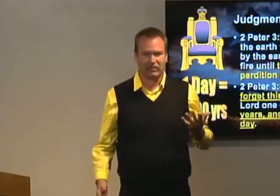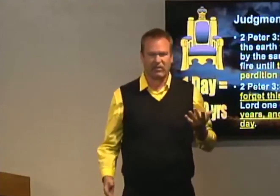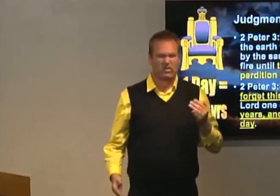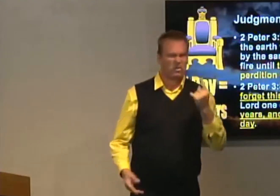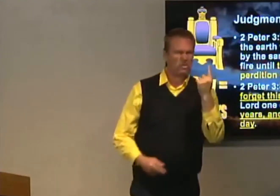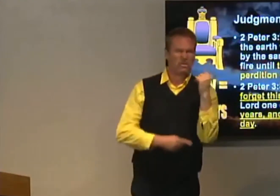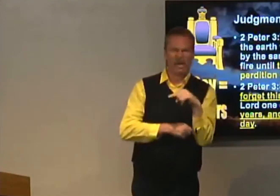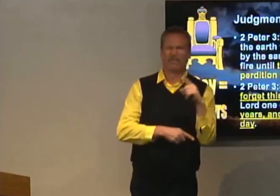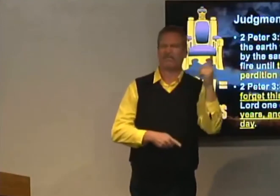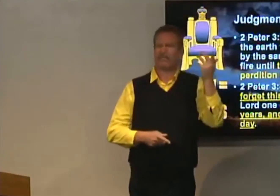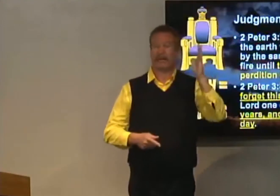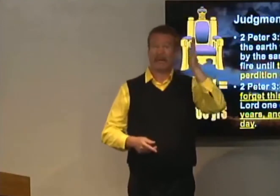Blink of an eye.